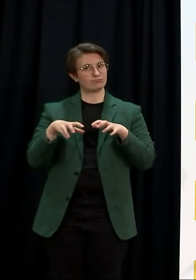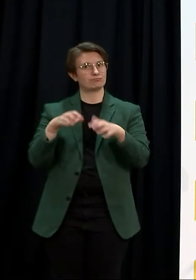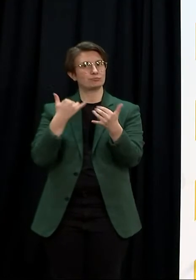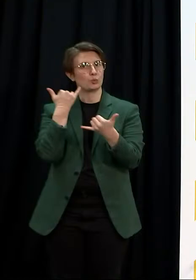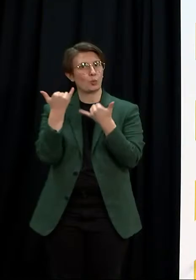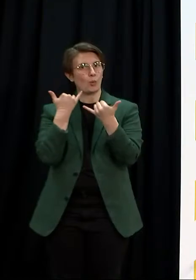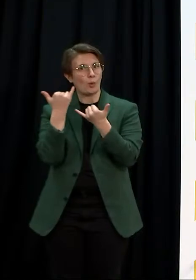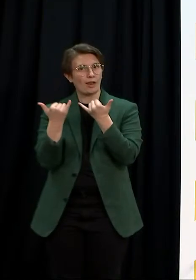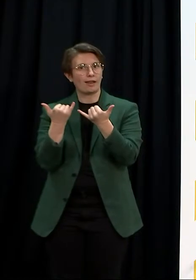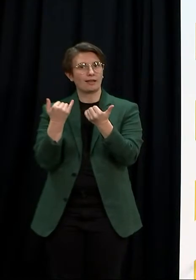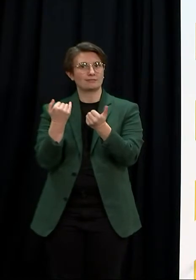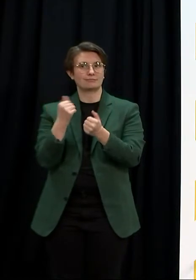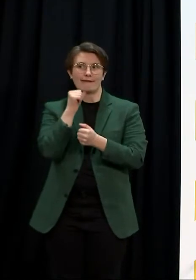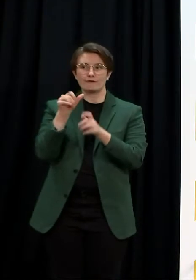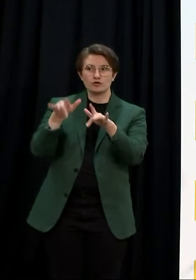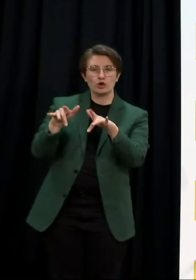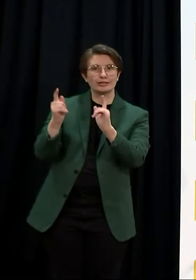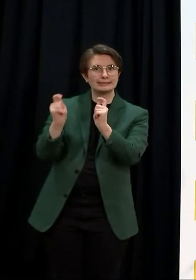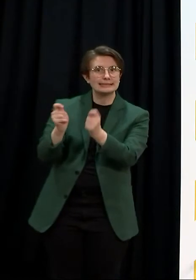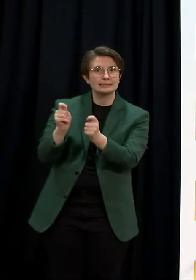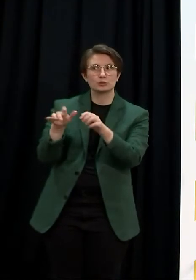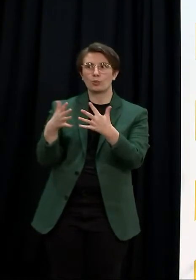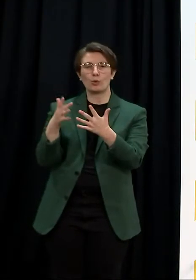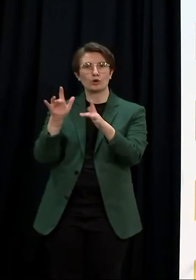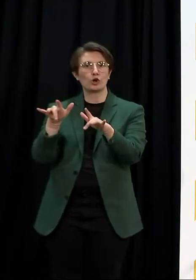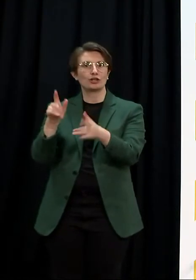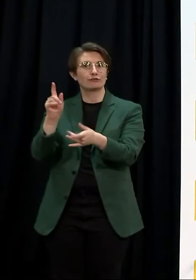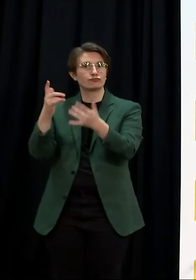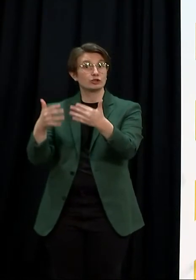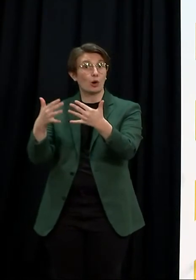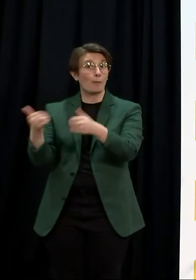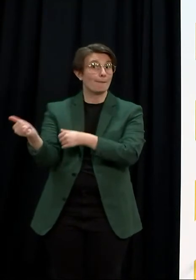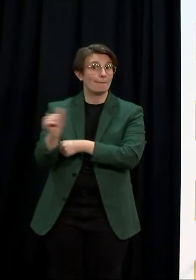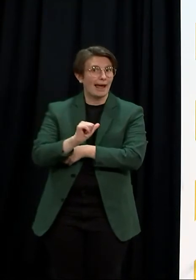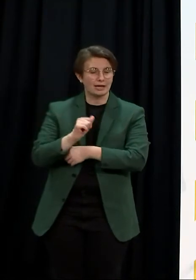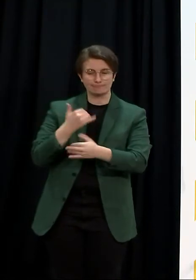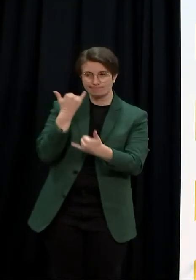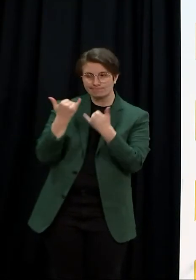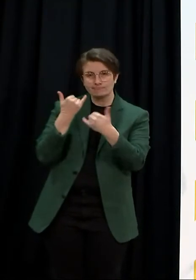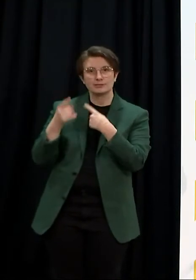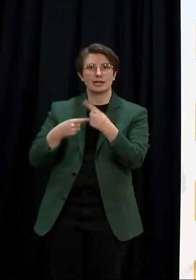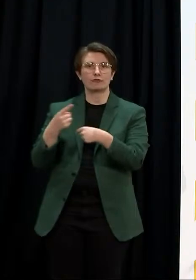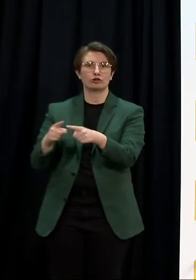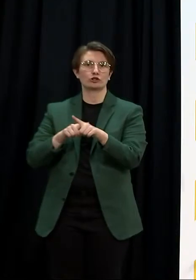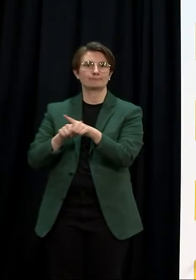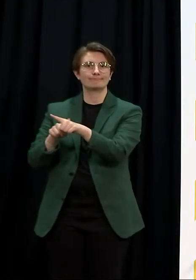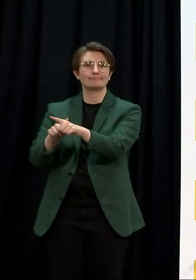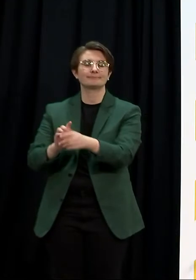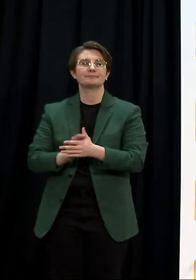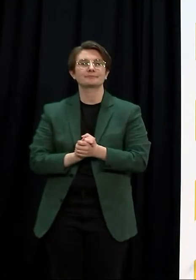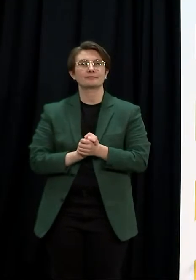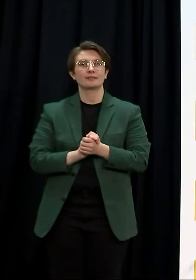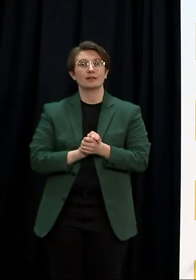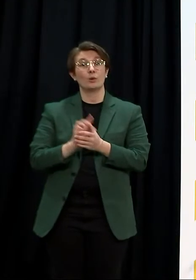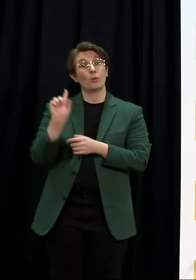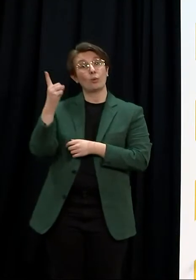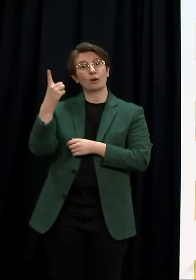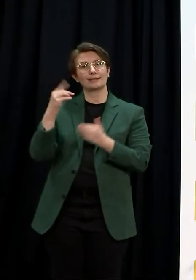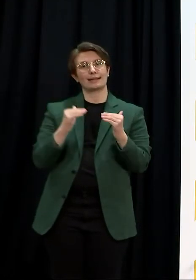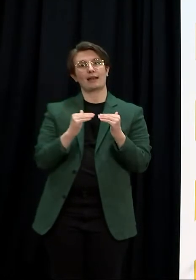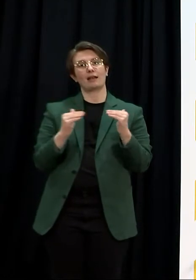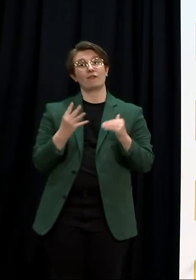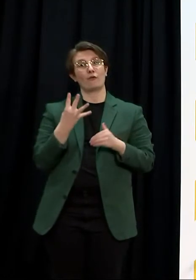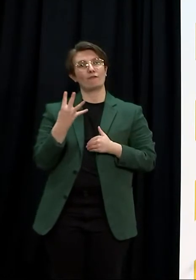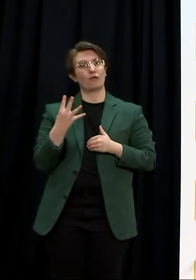outstanding follow-up test results. And finally, of course, with the current level 4 situation in Auckland, there's a